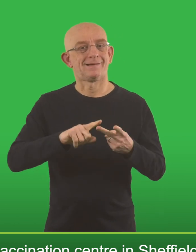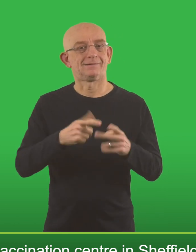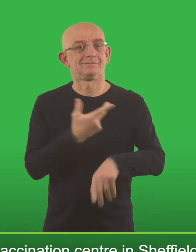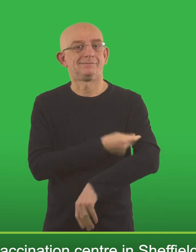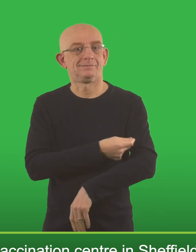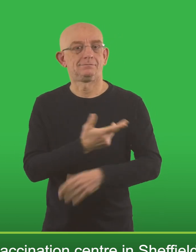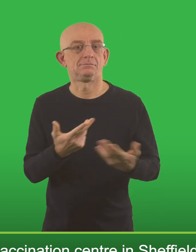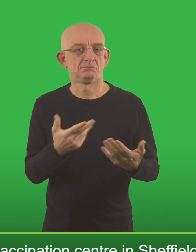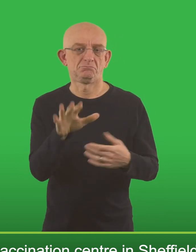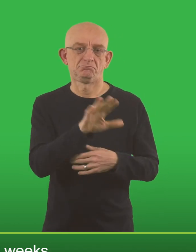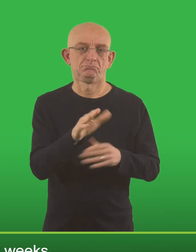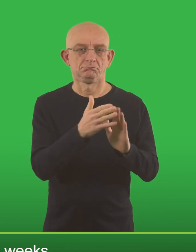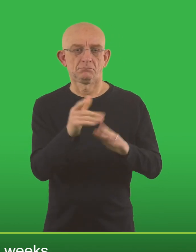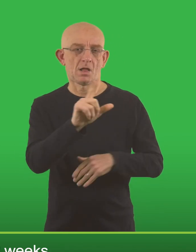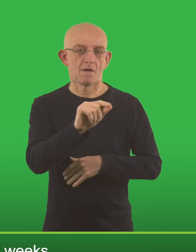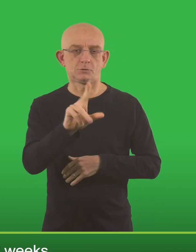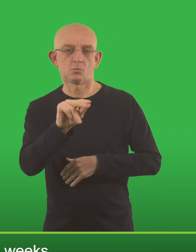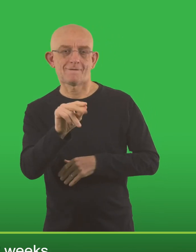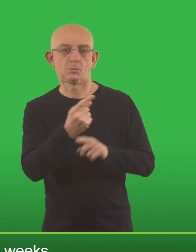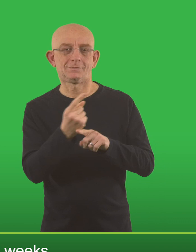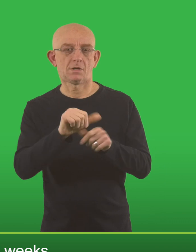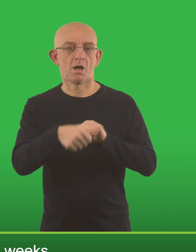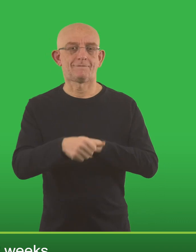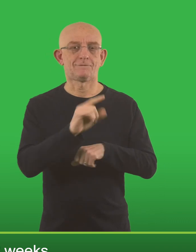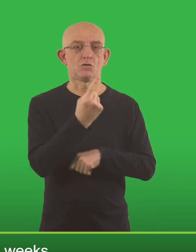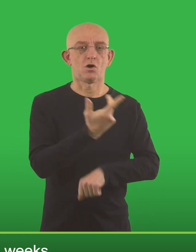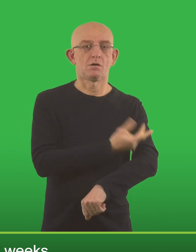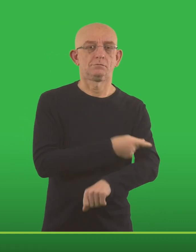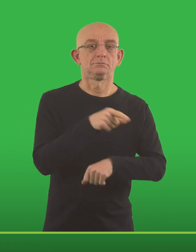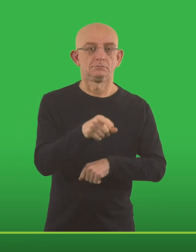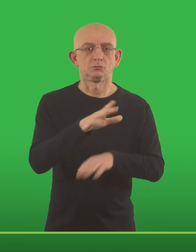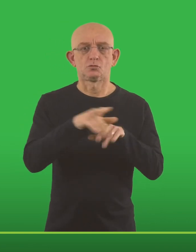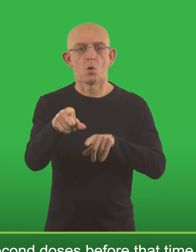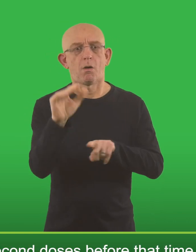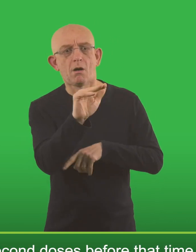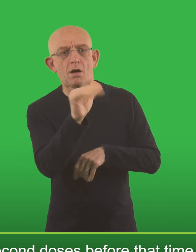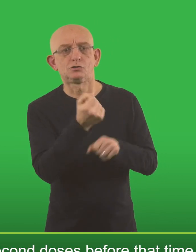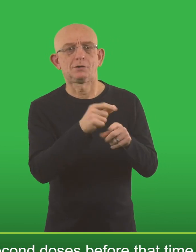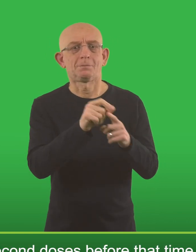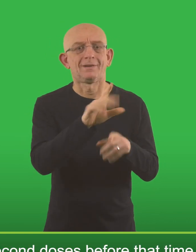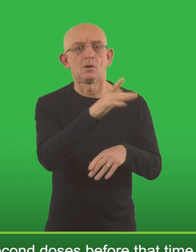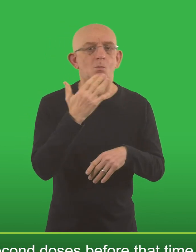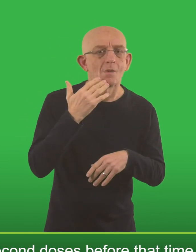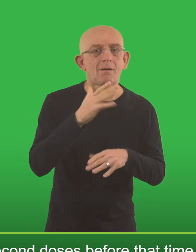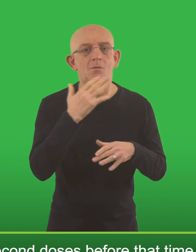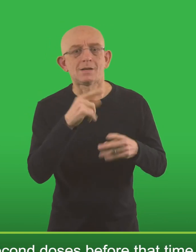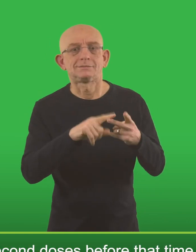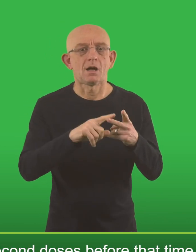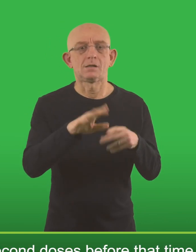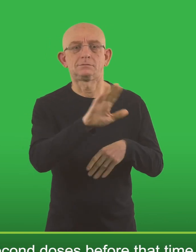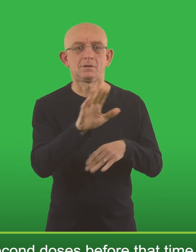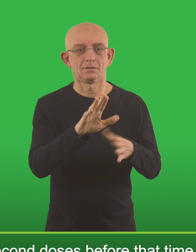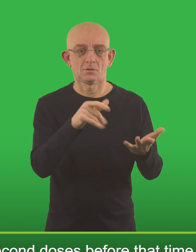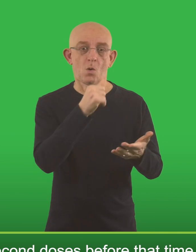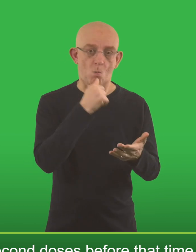the second dose when it's their turn. That will typically be at 11 to 12 weeks. Please don't contact your GP practice